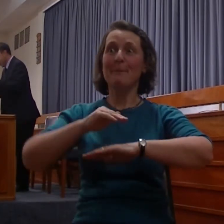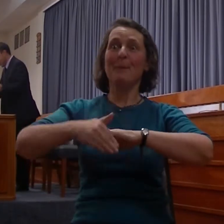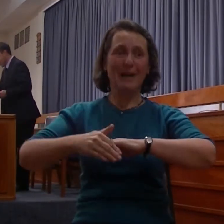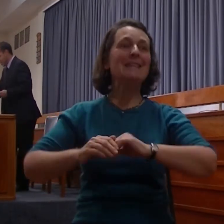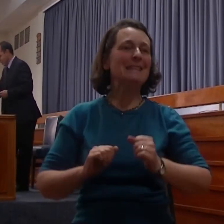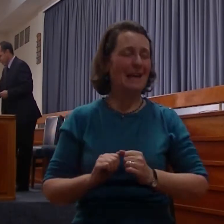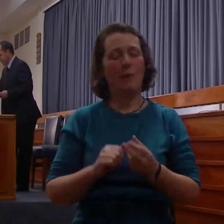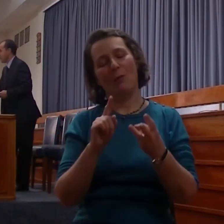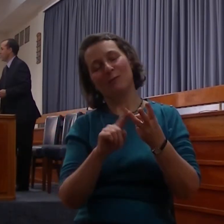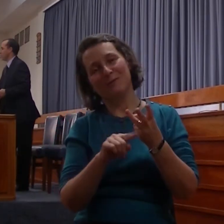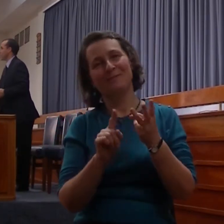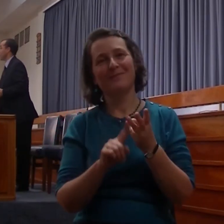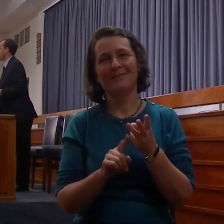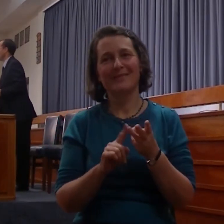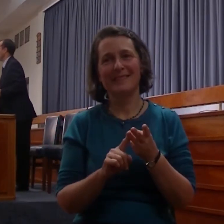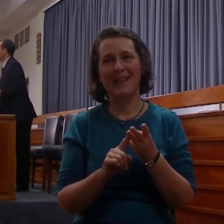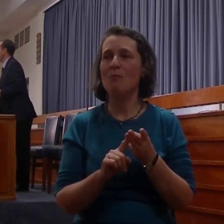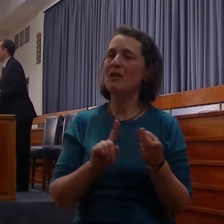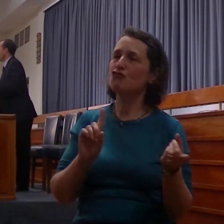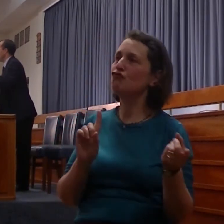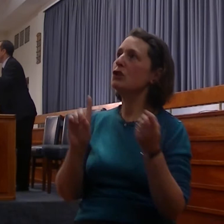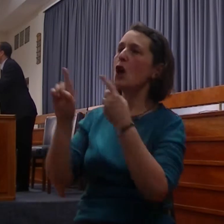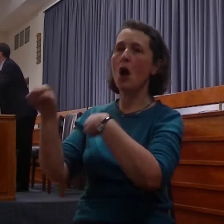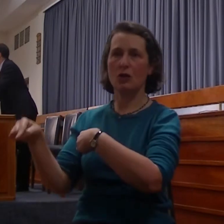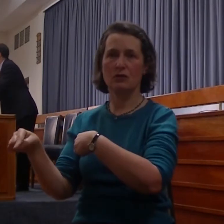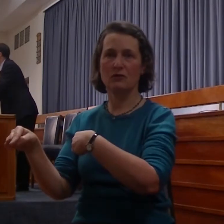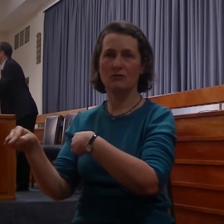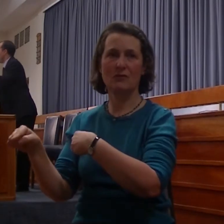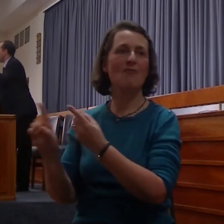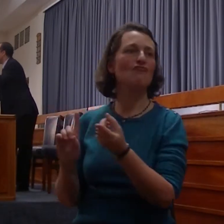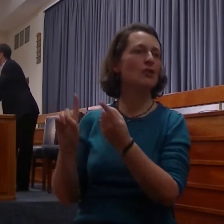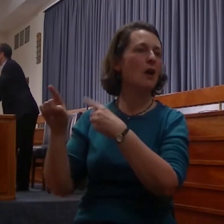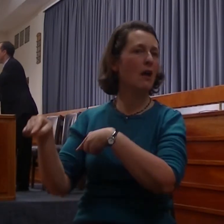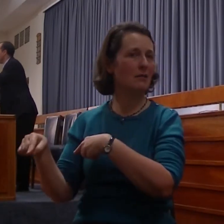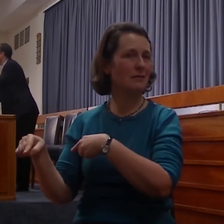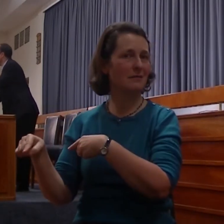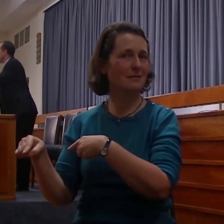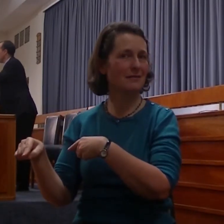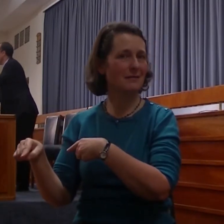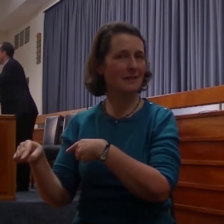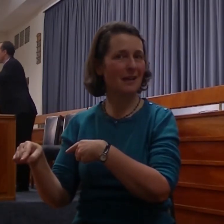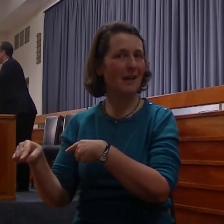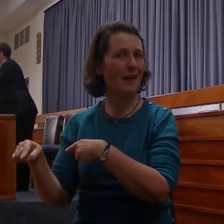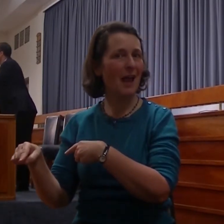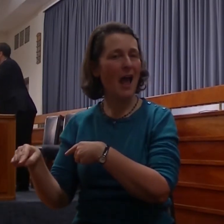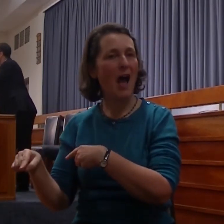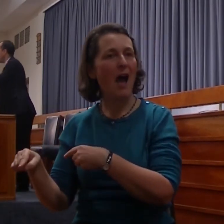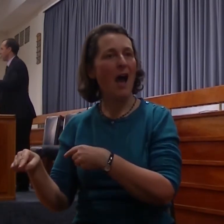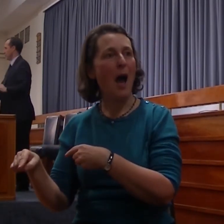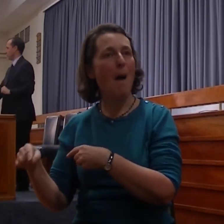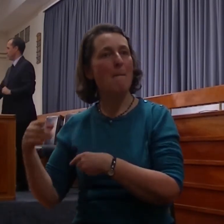as you have seen, I raise my voice because the time is over. And the third one is we must